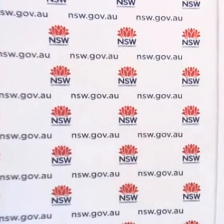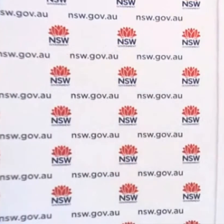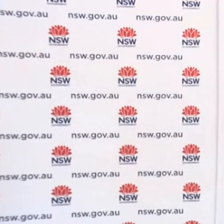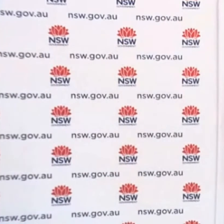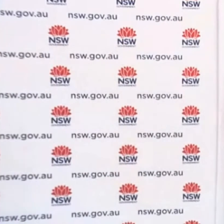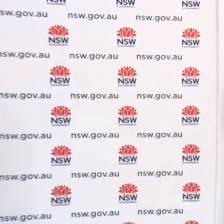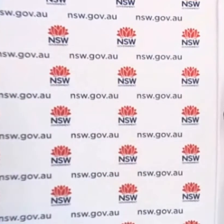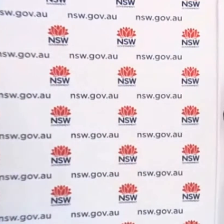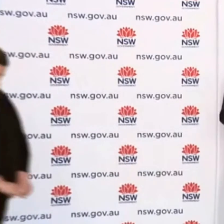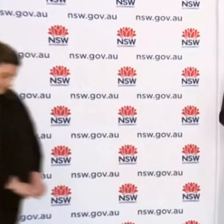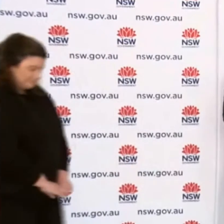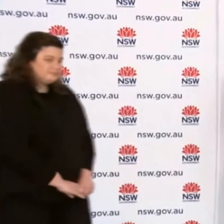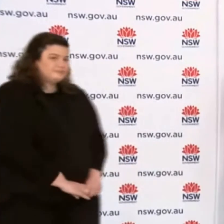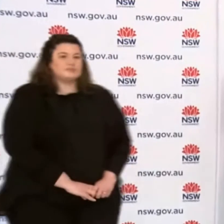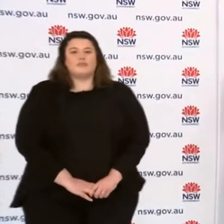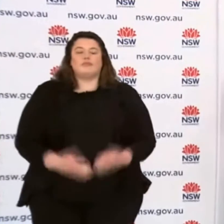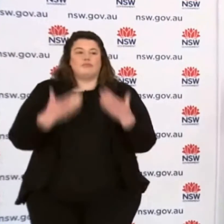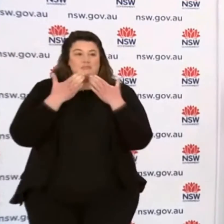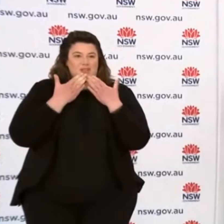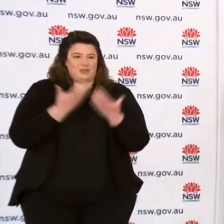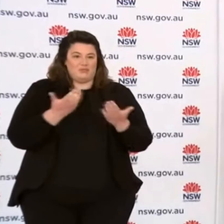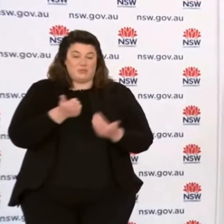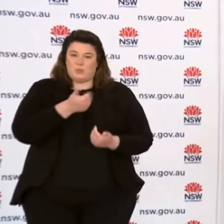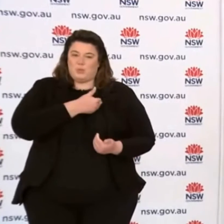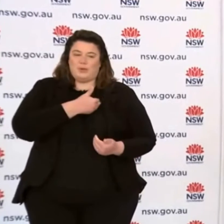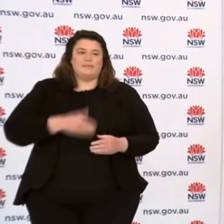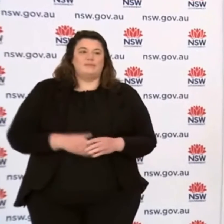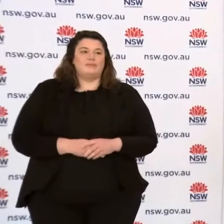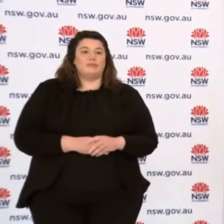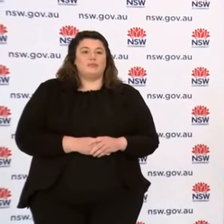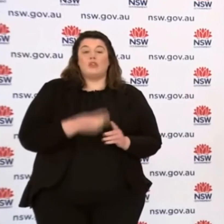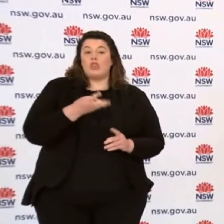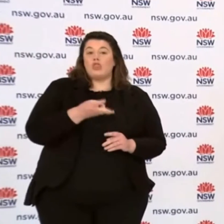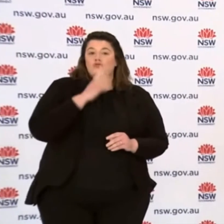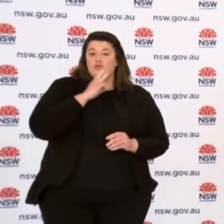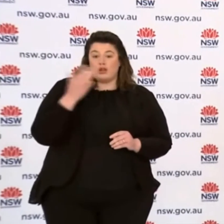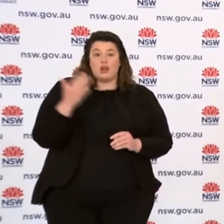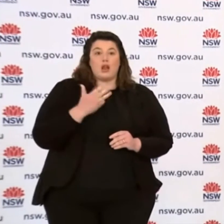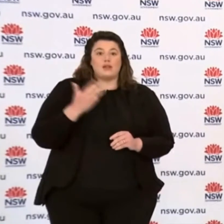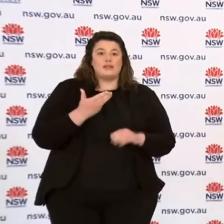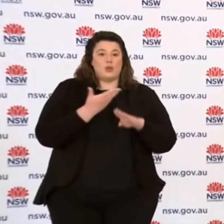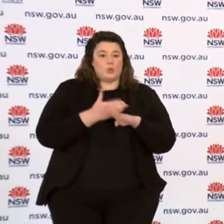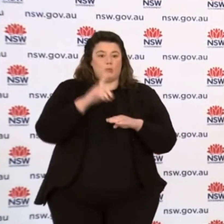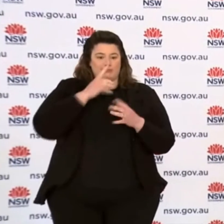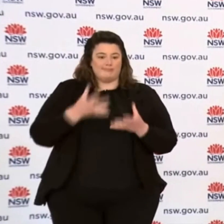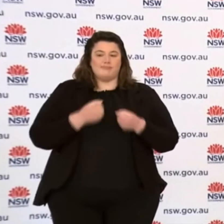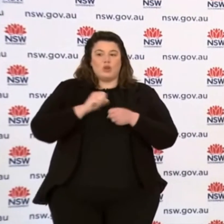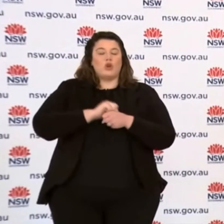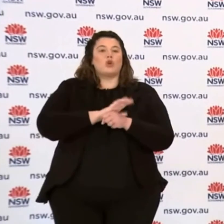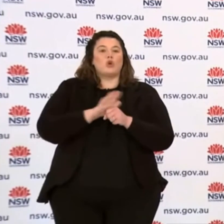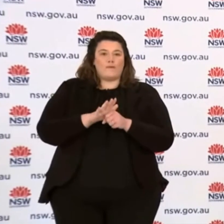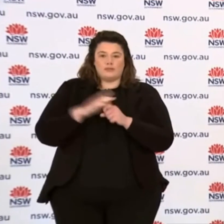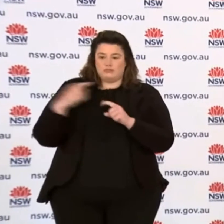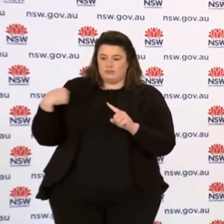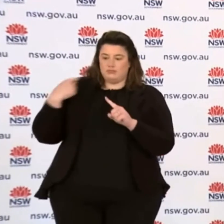Thank you, Minister, and good morning. There were 319 locally acquired COVID cases reported in New South Wales until